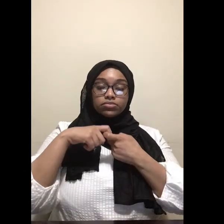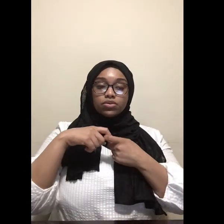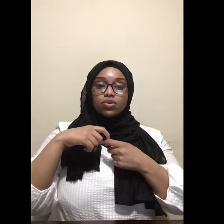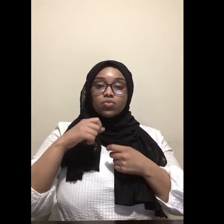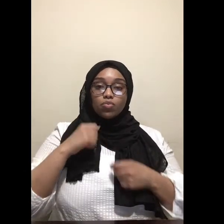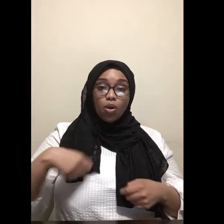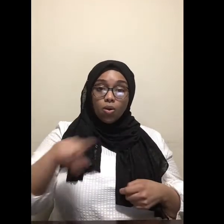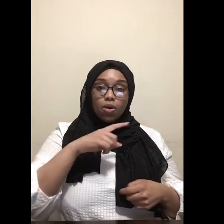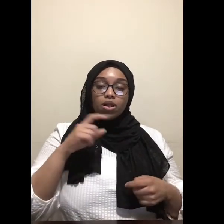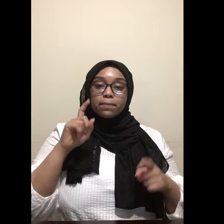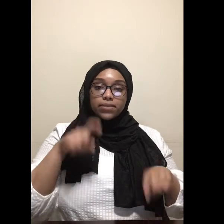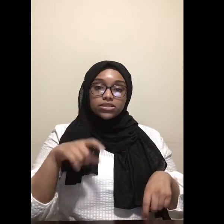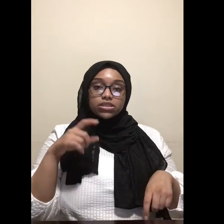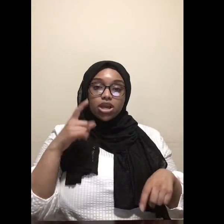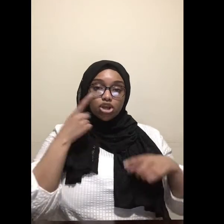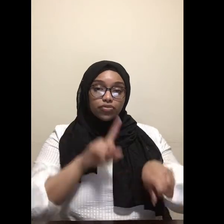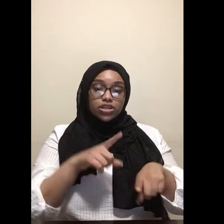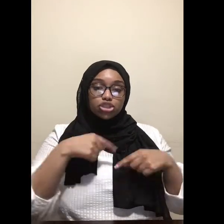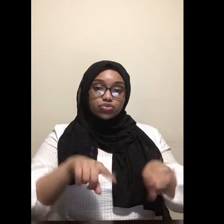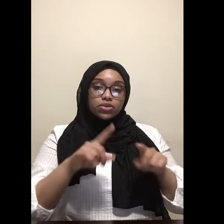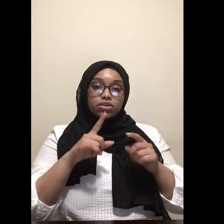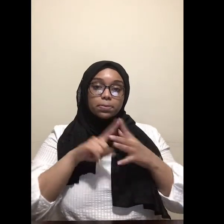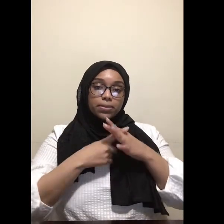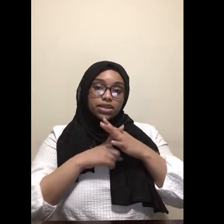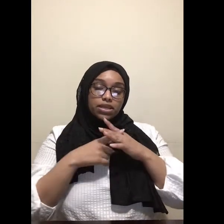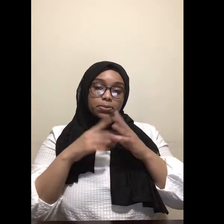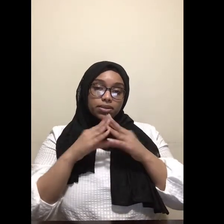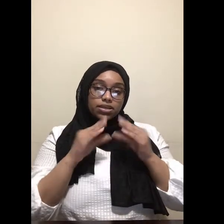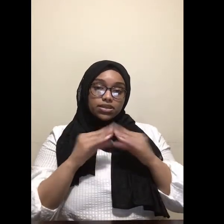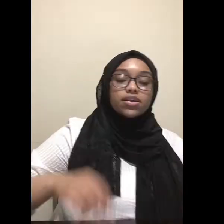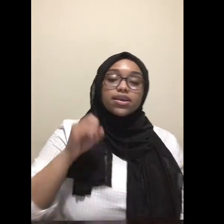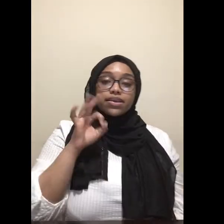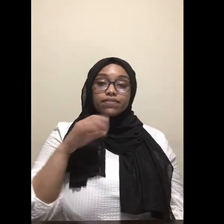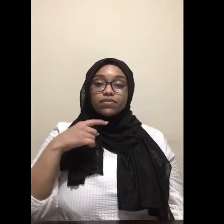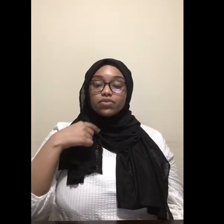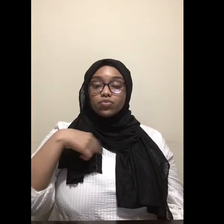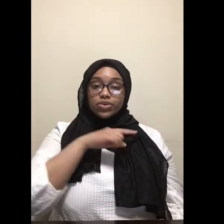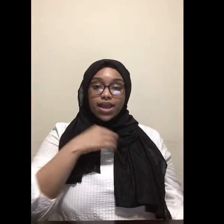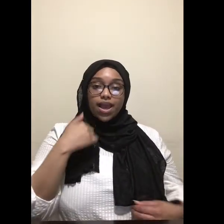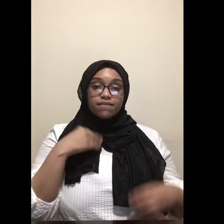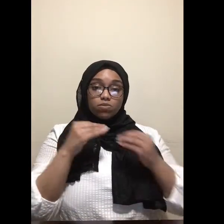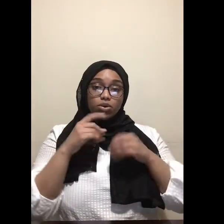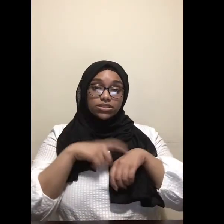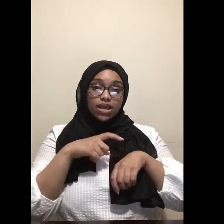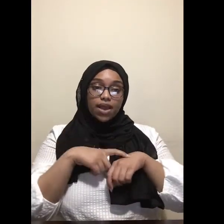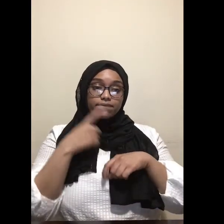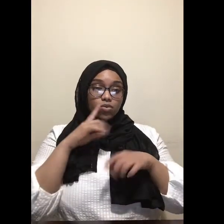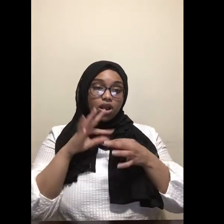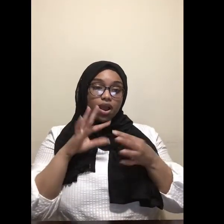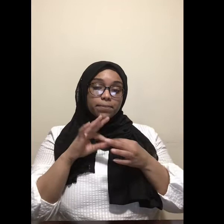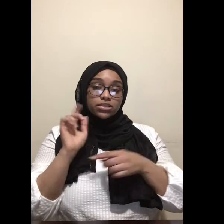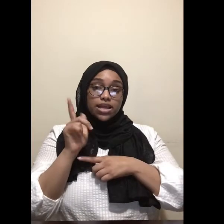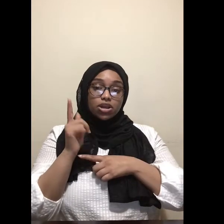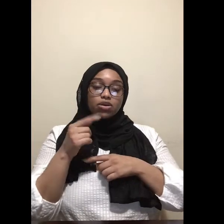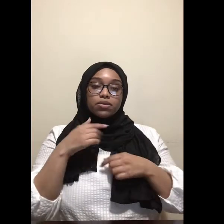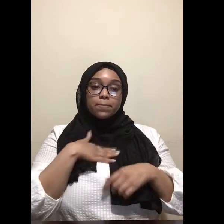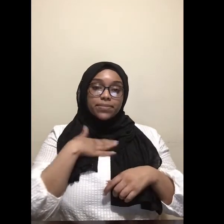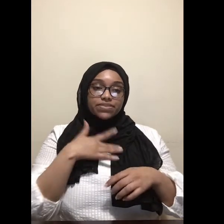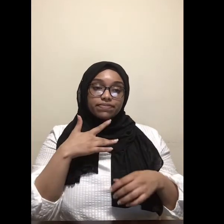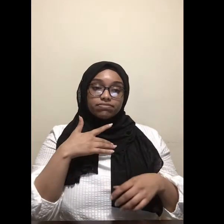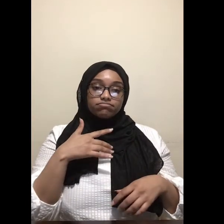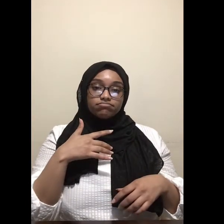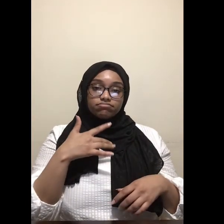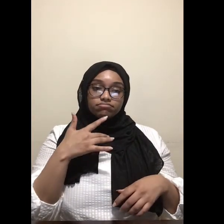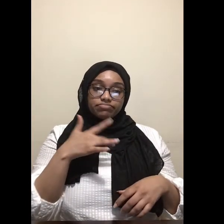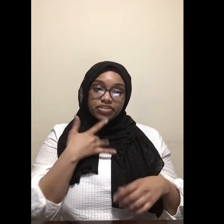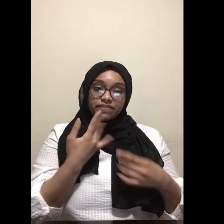acknowledging, basically when everybody comes together on the same page, then you can go back to the rules, the ground rules